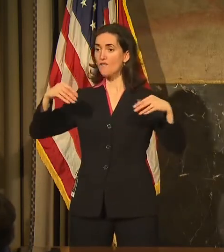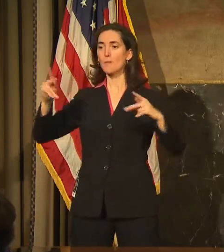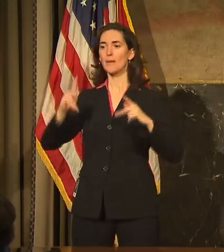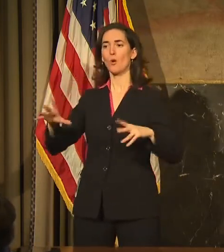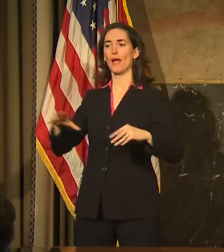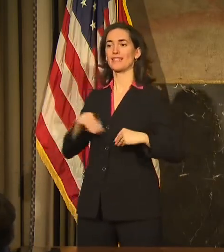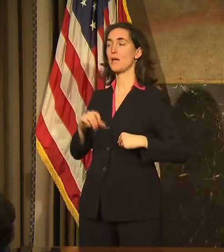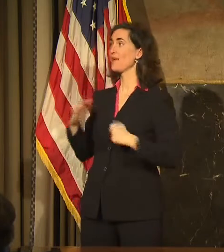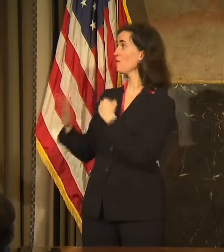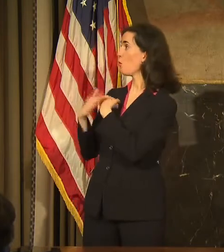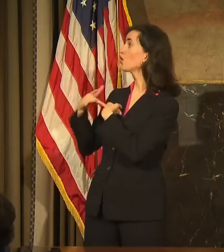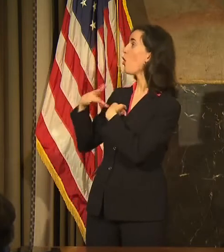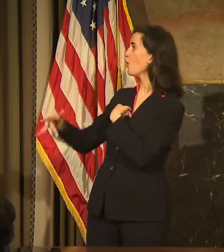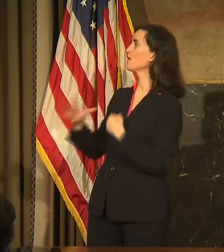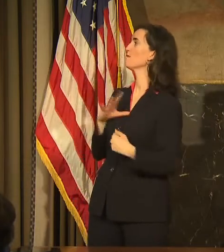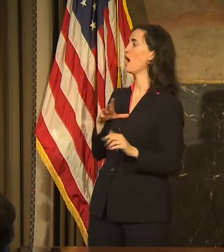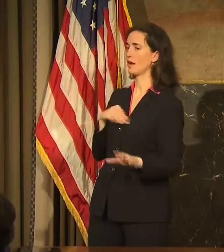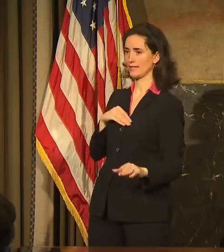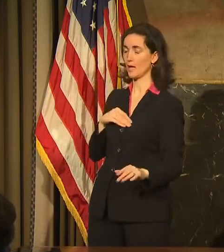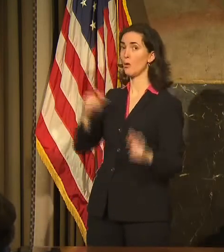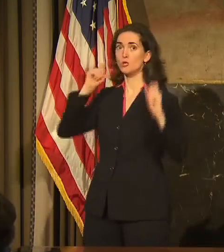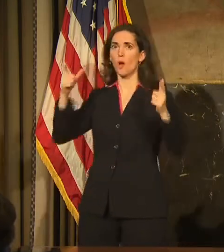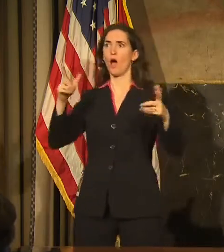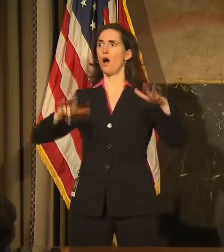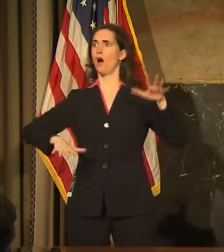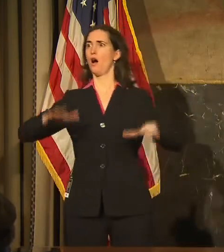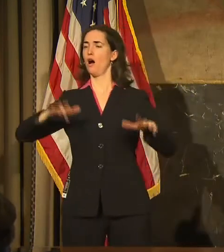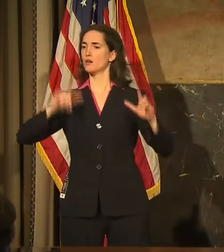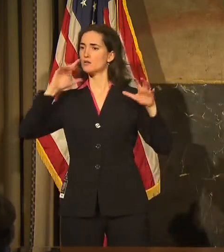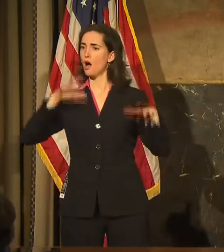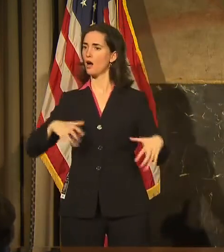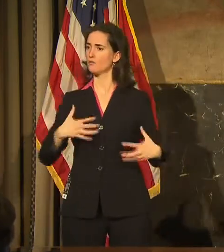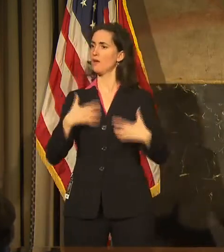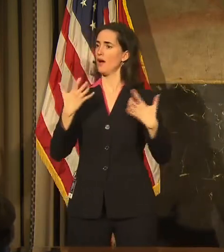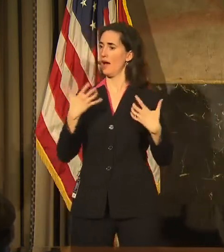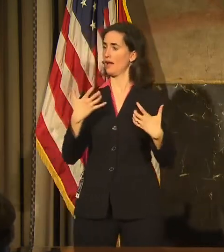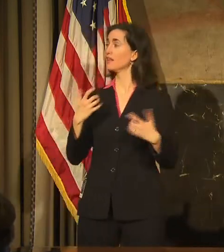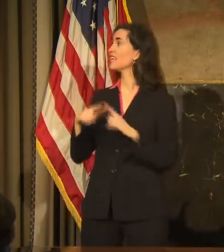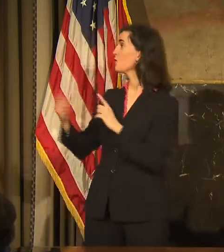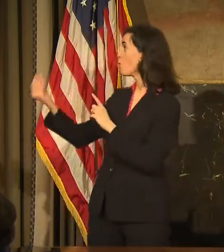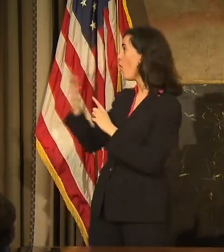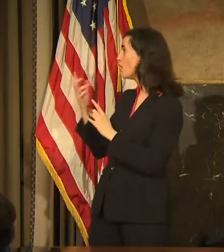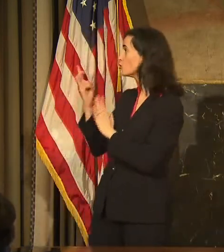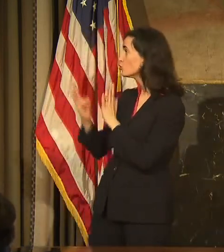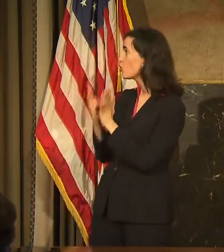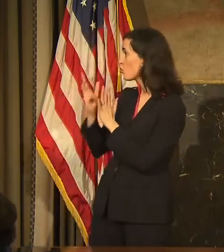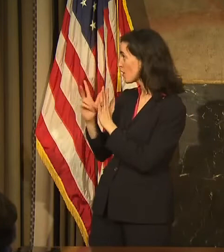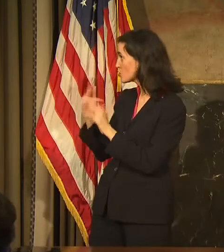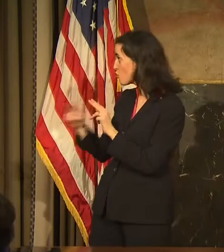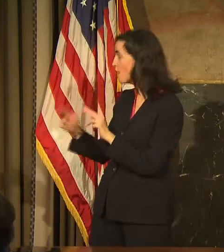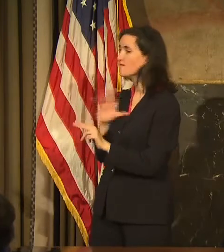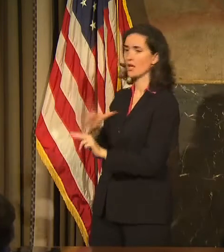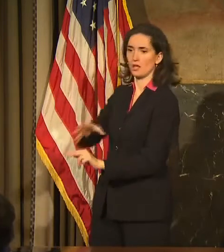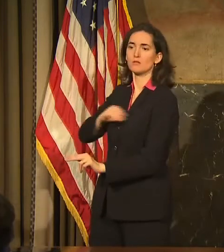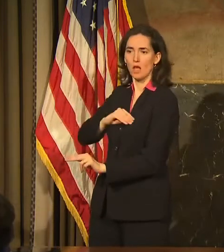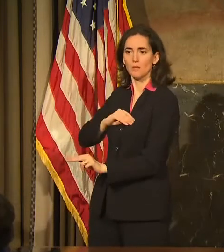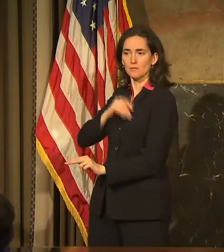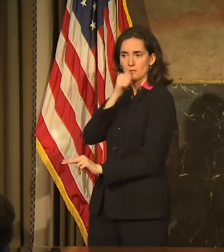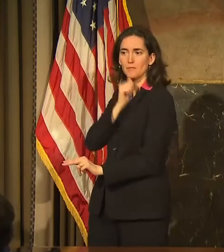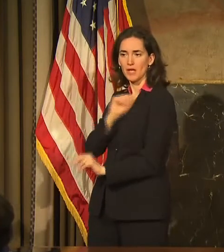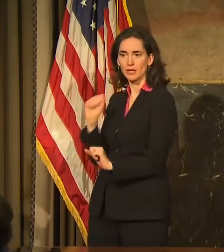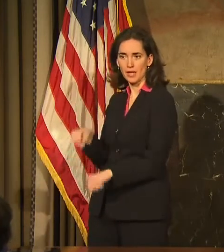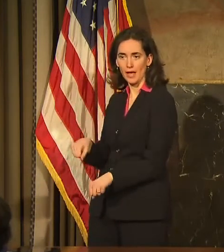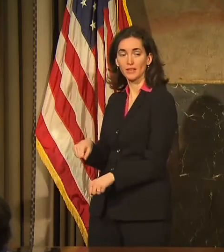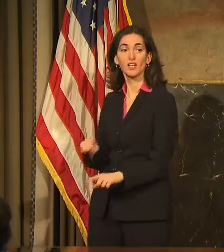if they have some advance notification about that, and they know that it's only going to last for 2 or 3 hours or whatever. But I do want people to